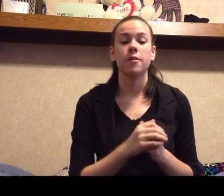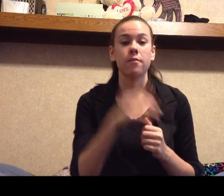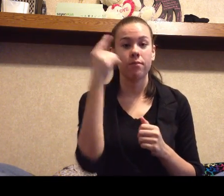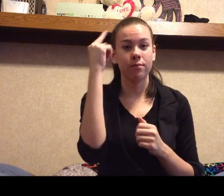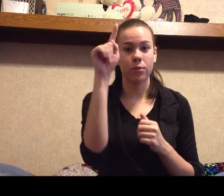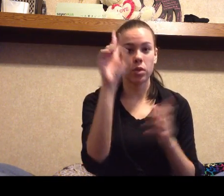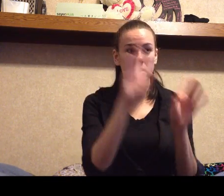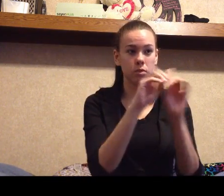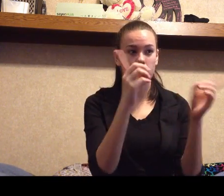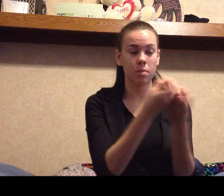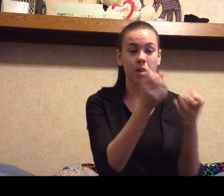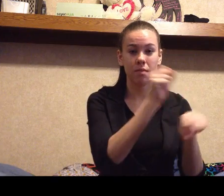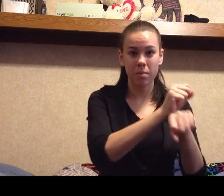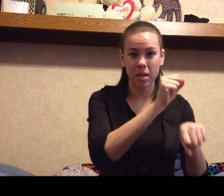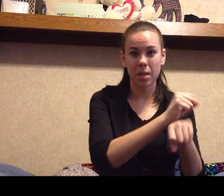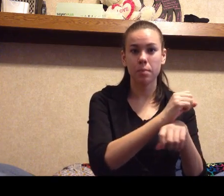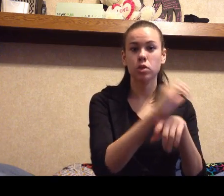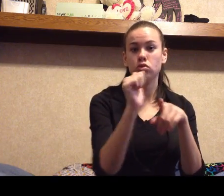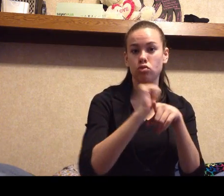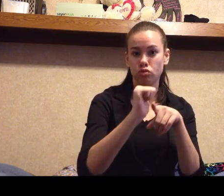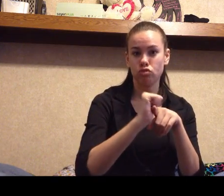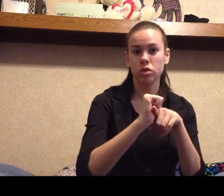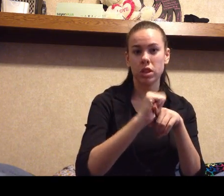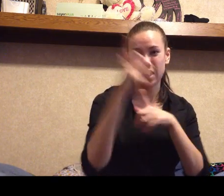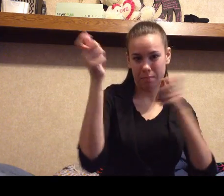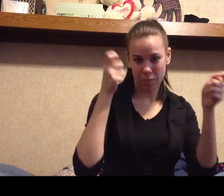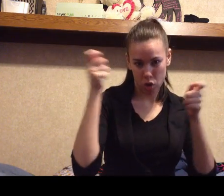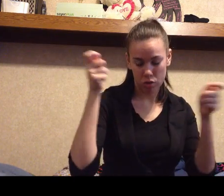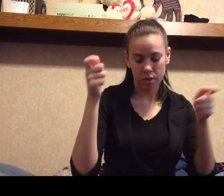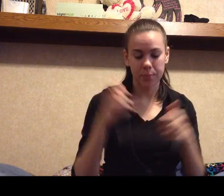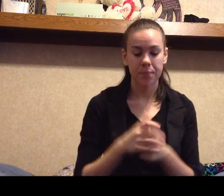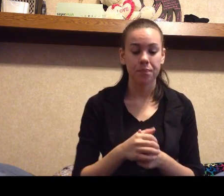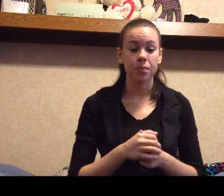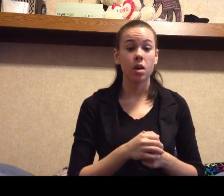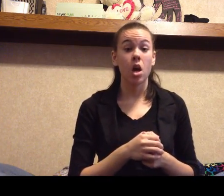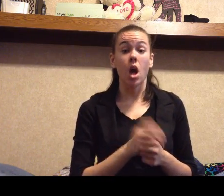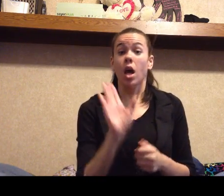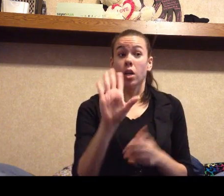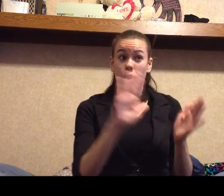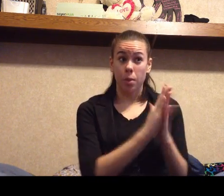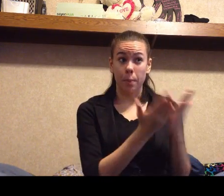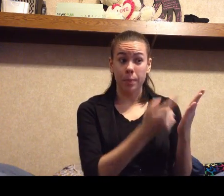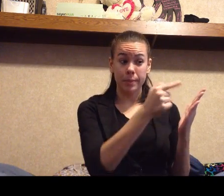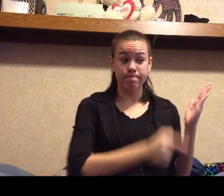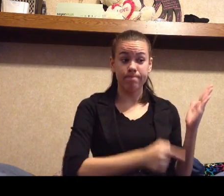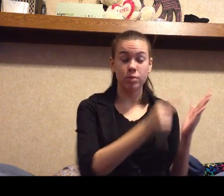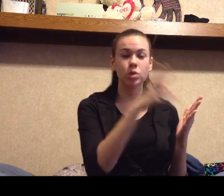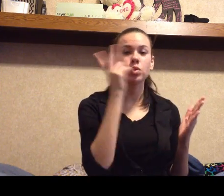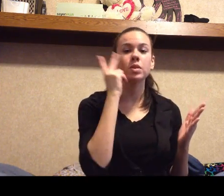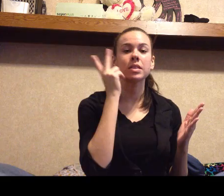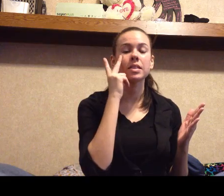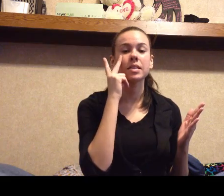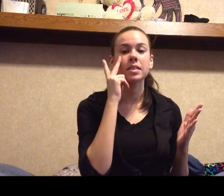Administration. In your notebooks under Employer, you will see the application and request forms for that